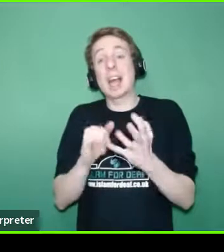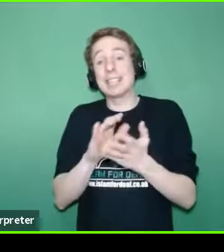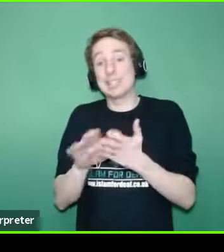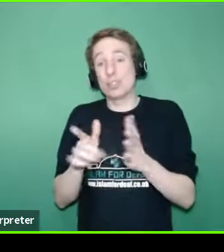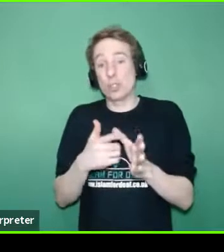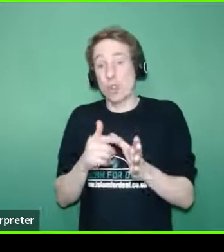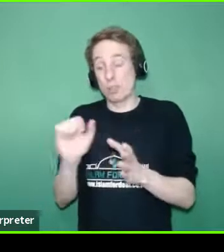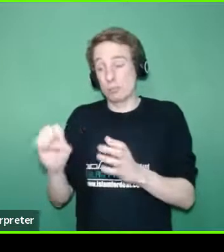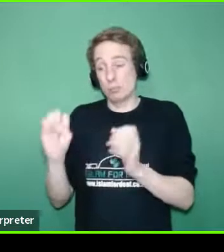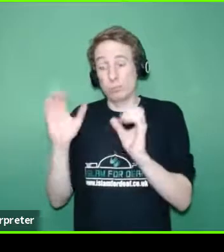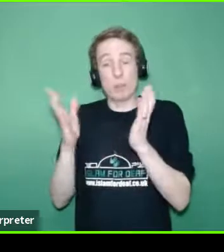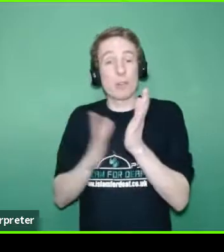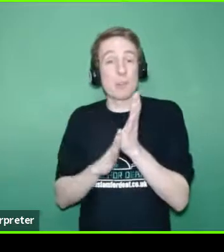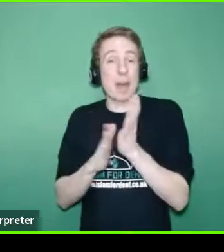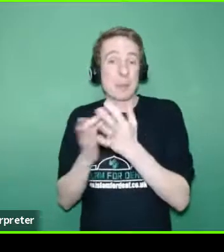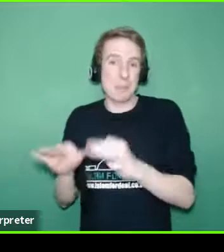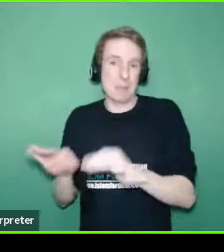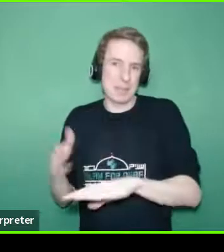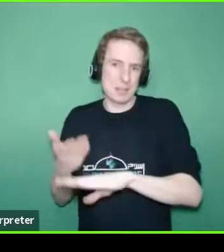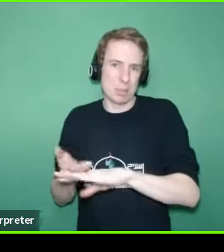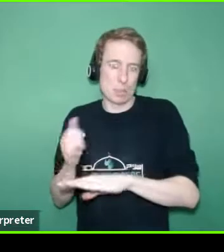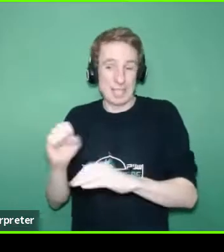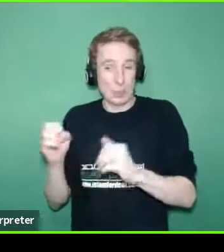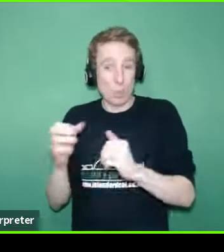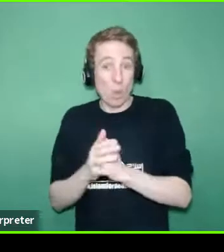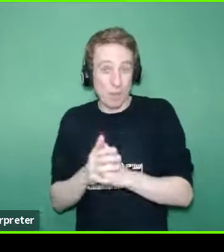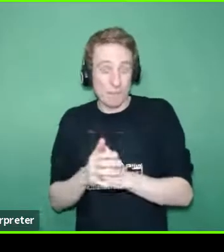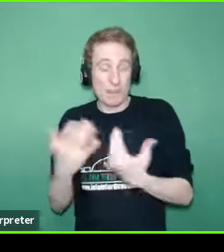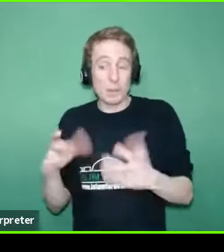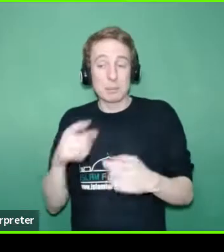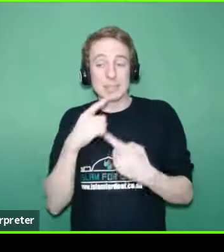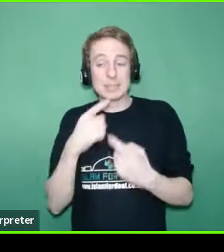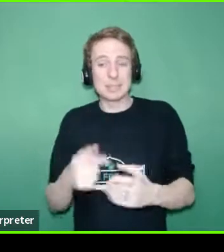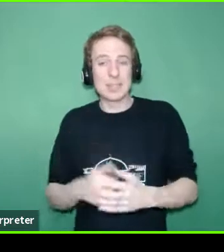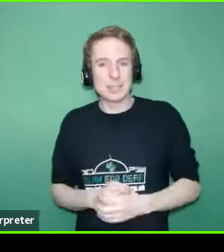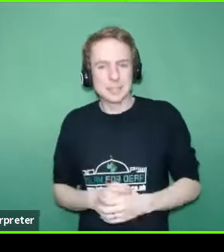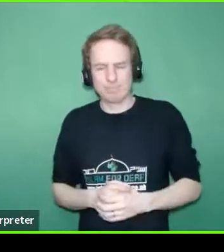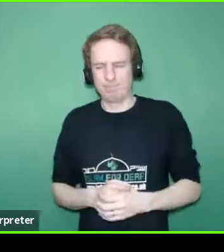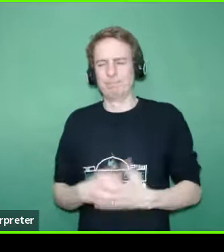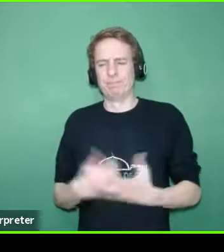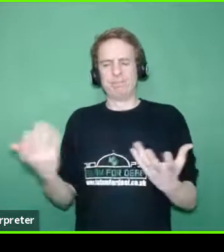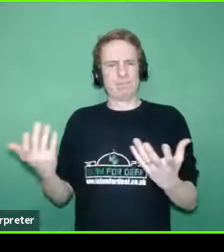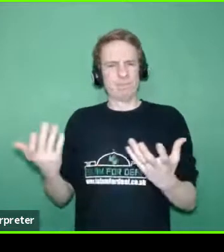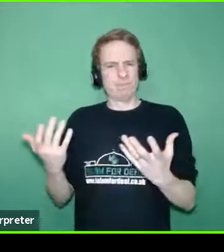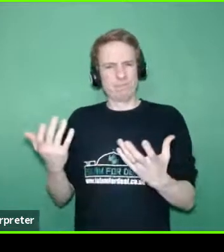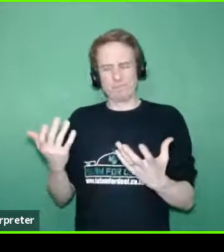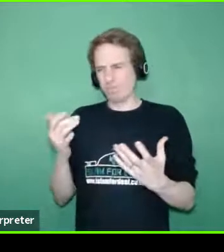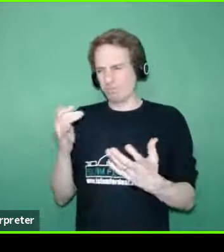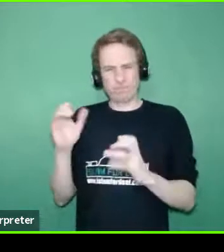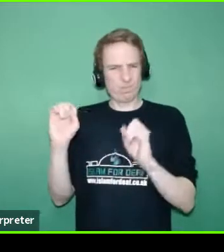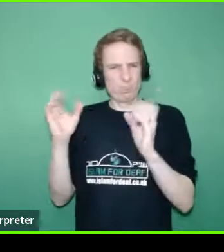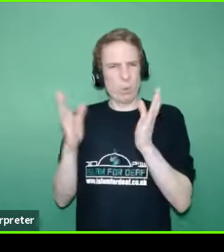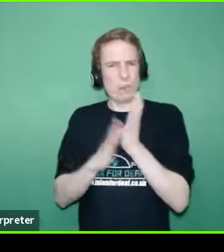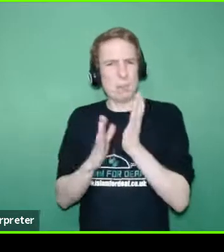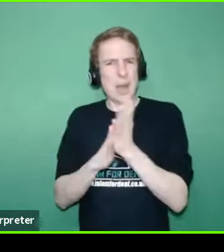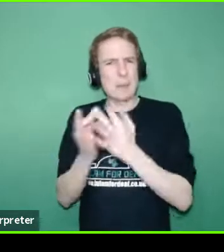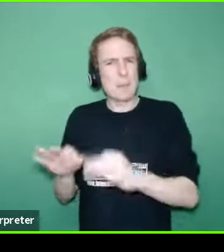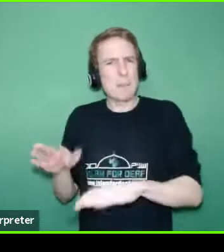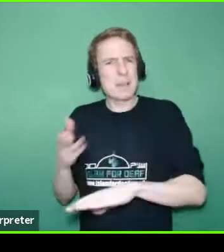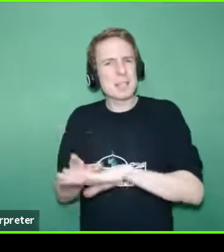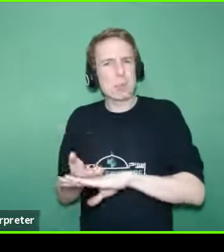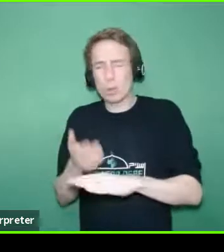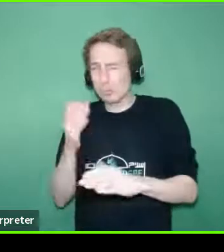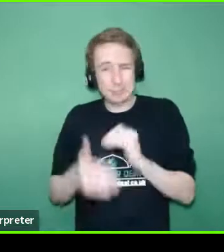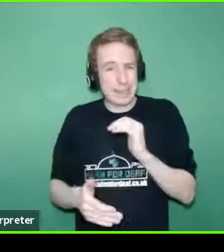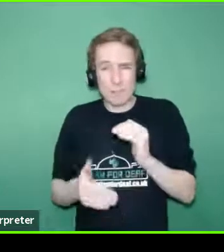who said that the Prophet, peace and blessings be upon him, he never made the lesser pilgrimage during the month